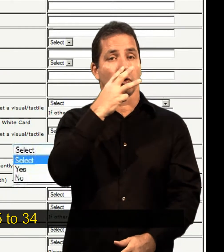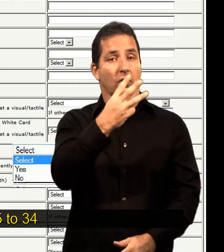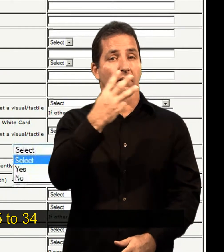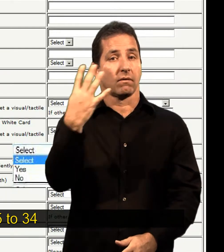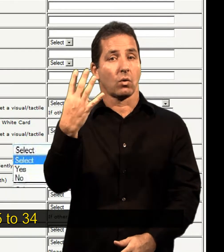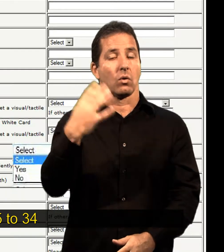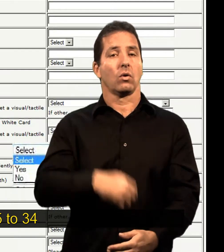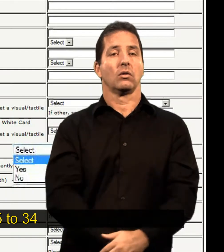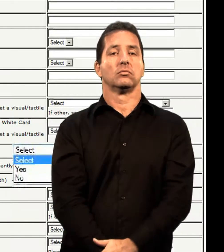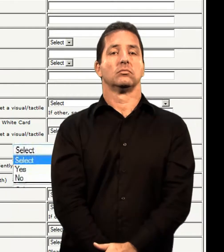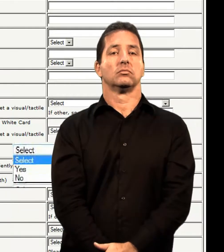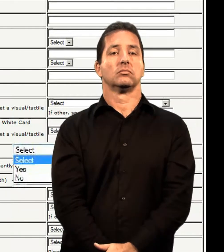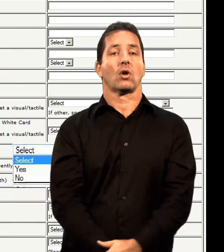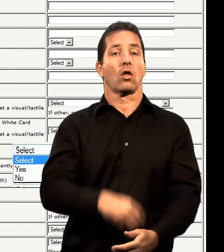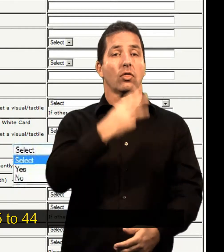25 to 34,